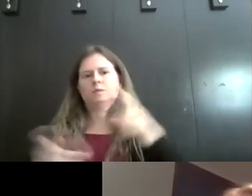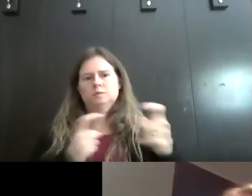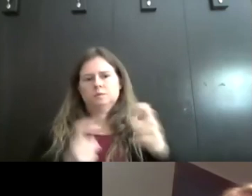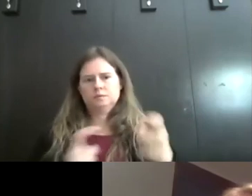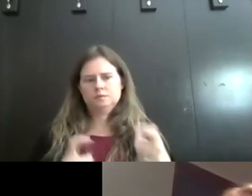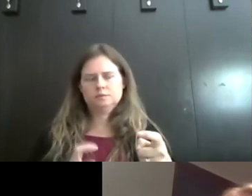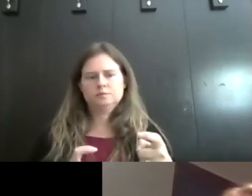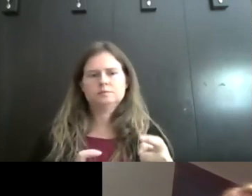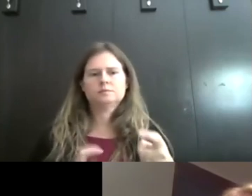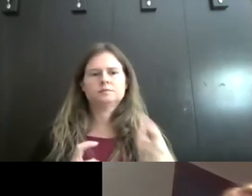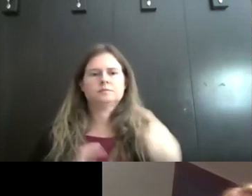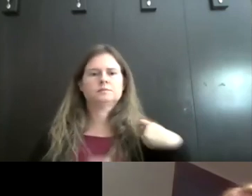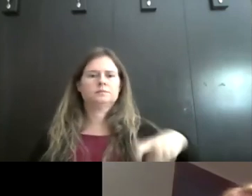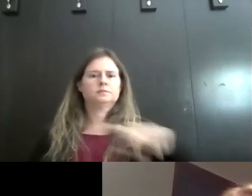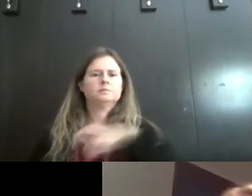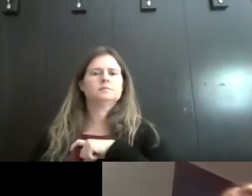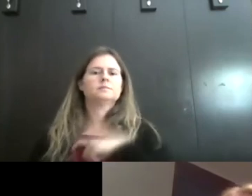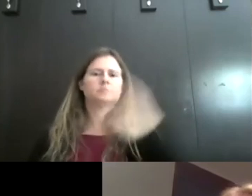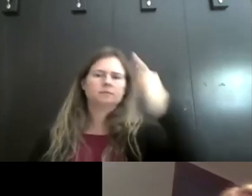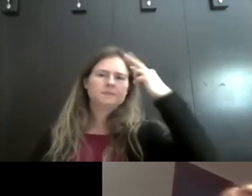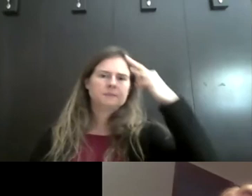Both Spain and Mexico